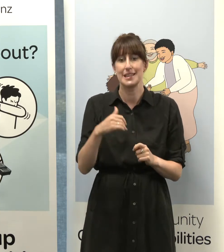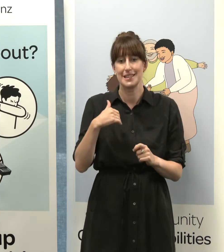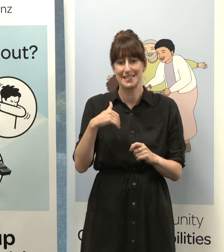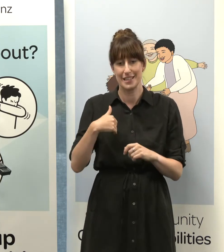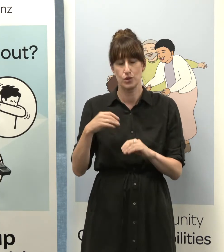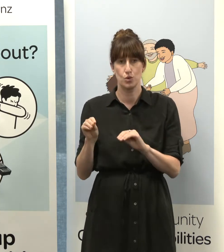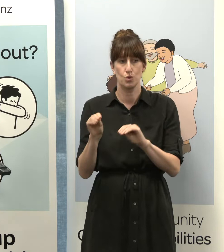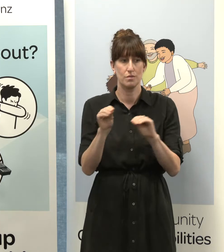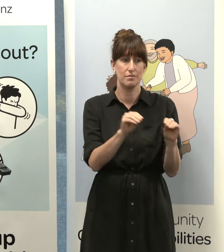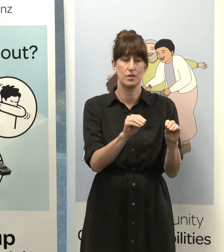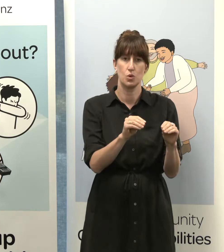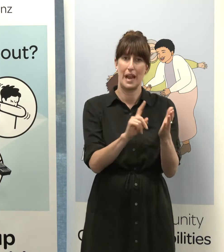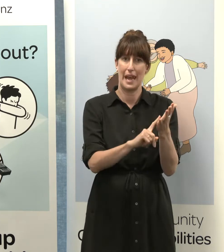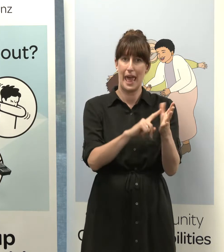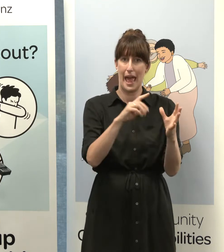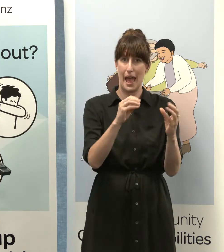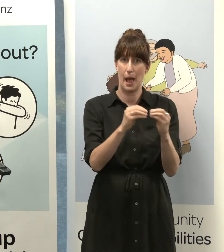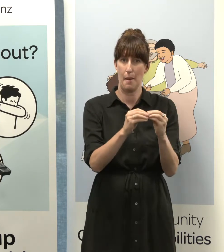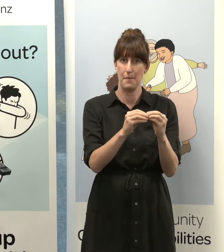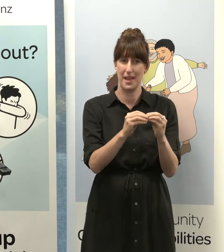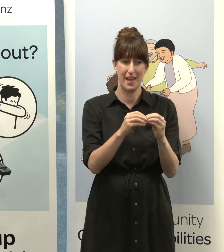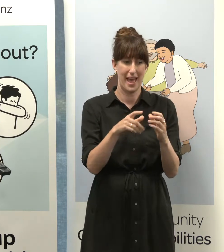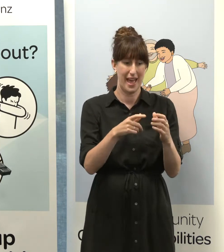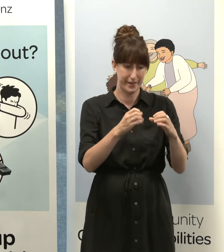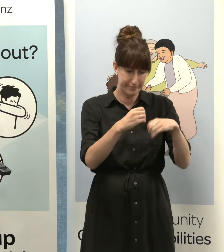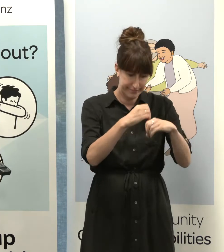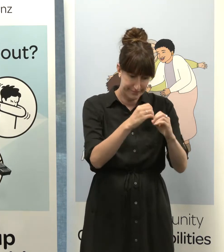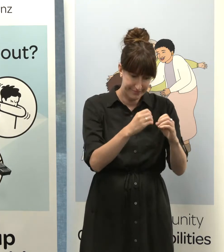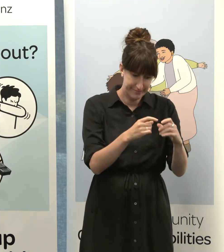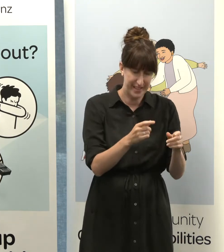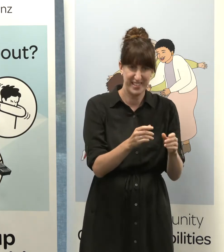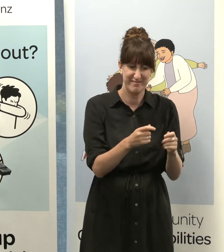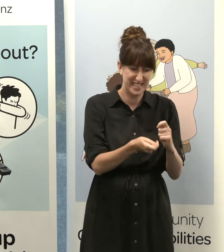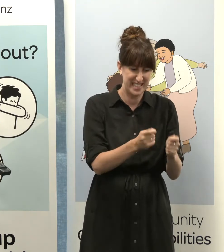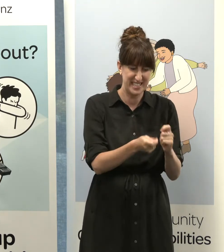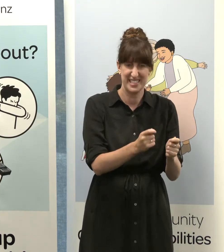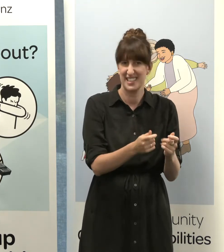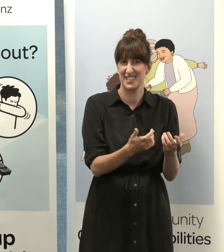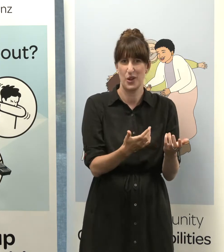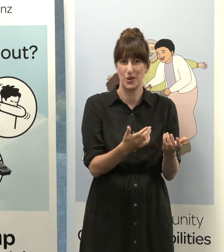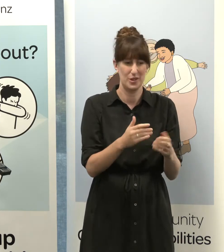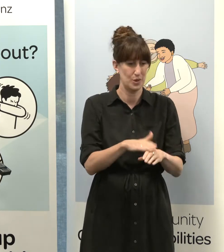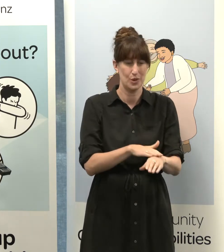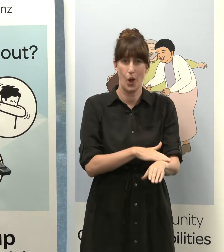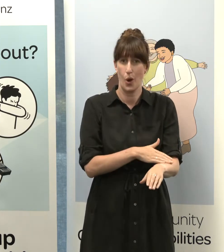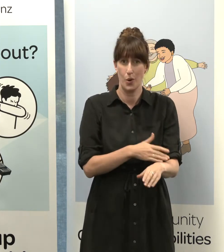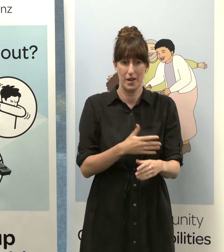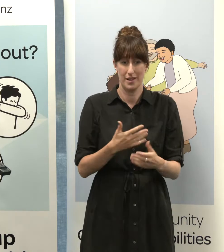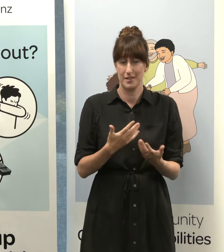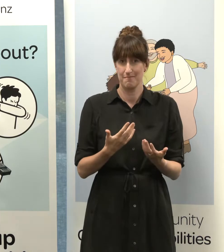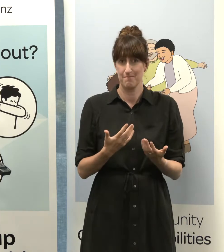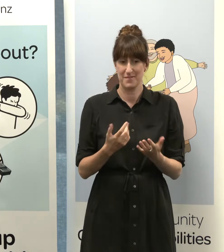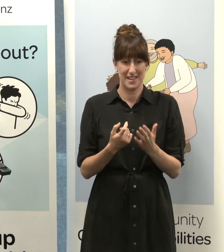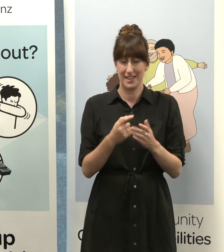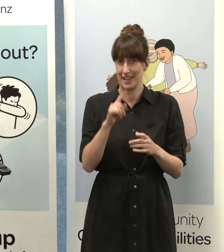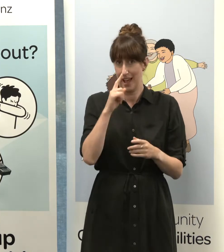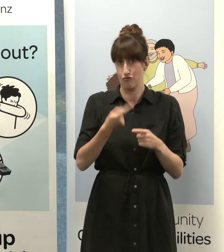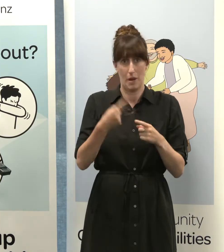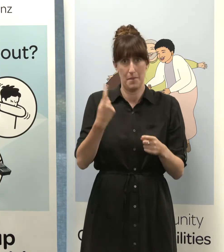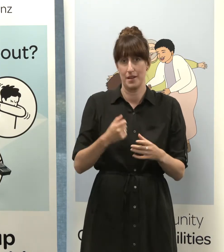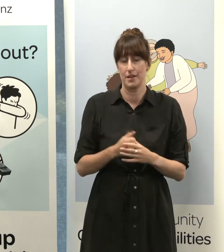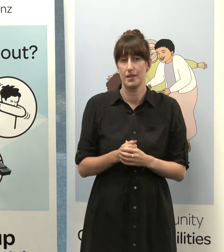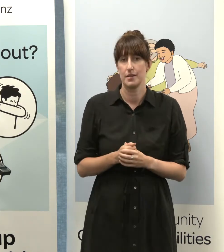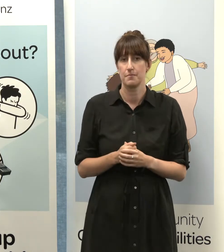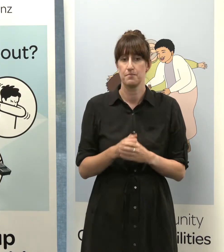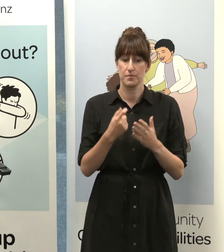tests we are doing with rapid antigen tests. And one of the ways to get around the lower sensitivity